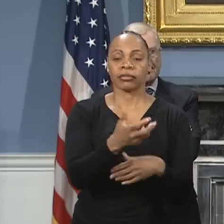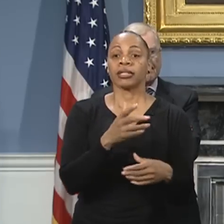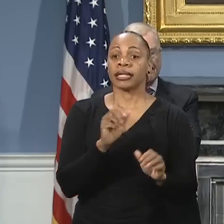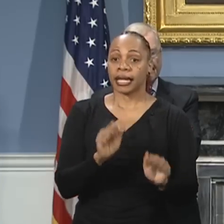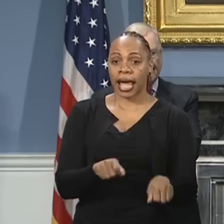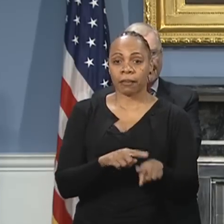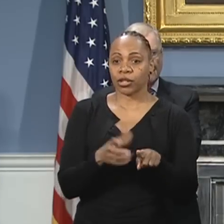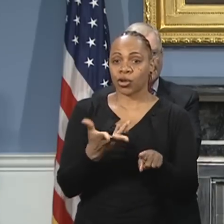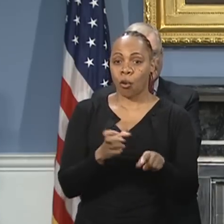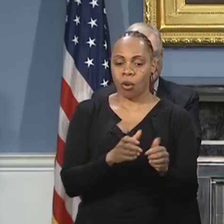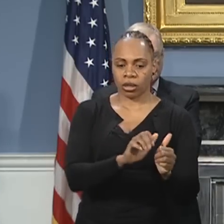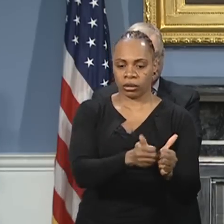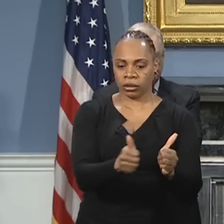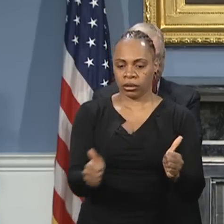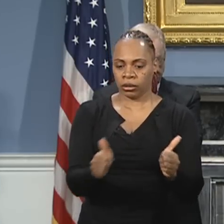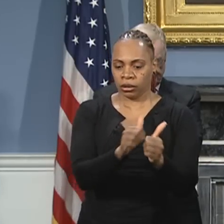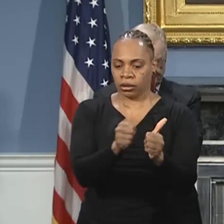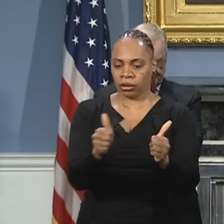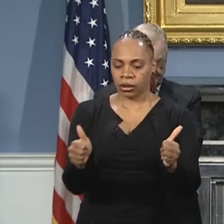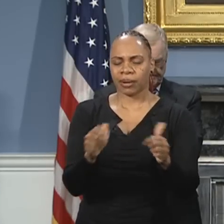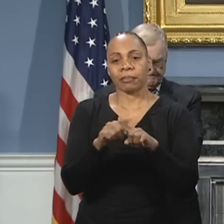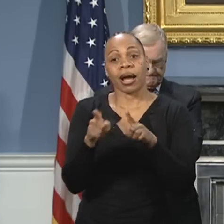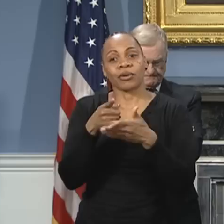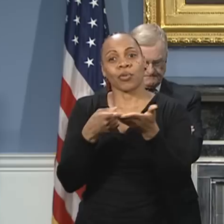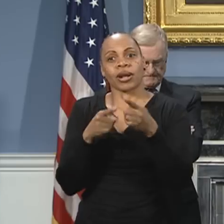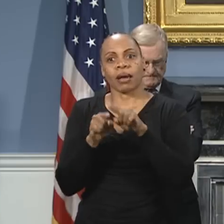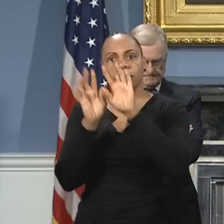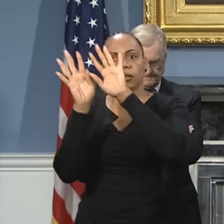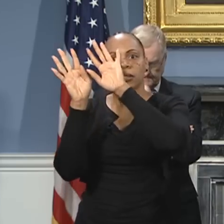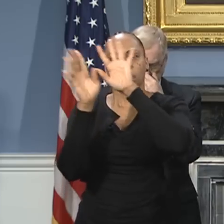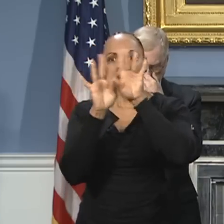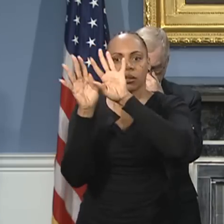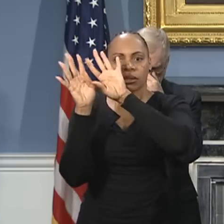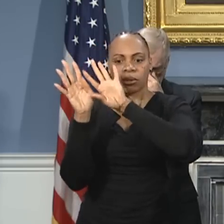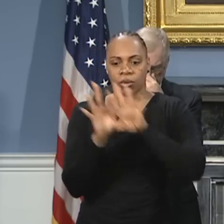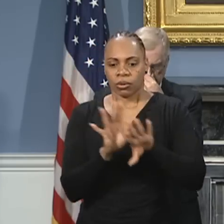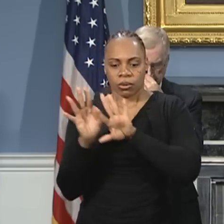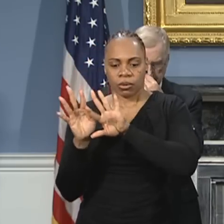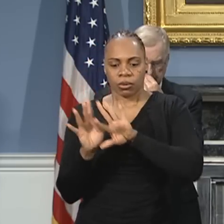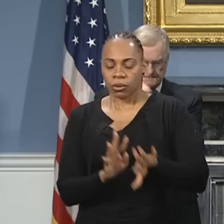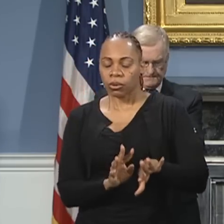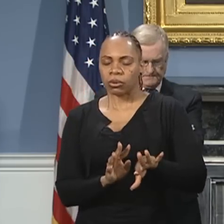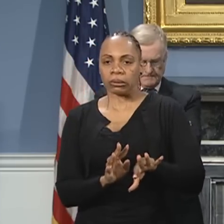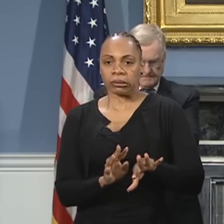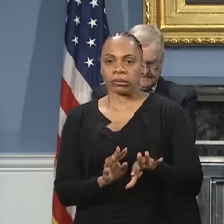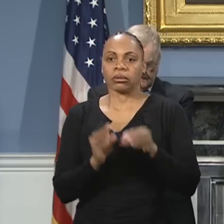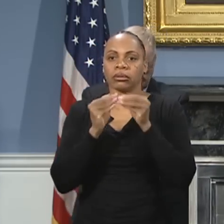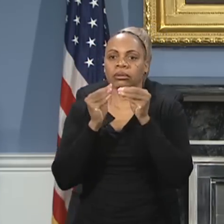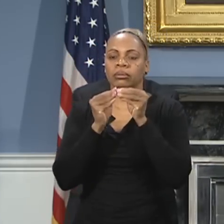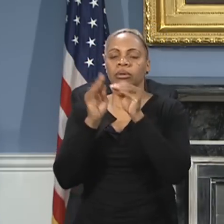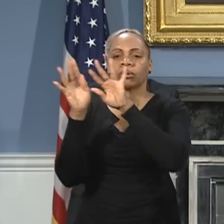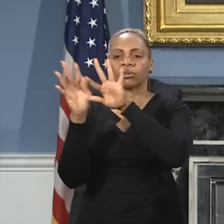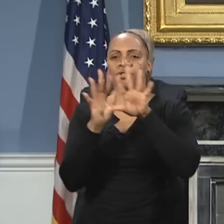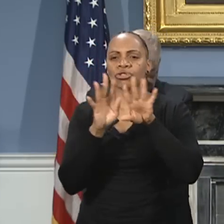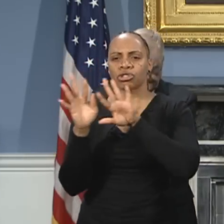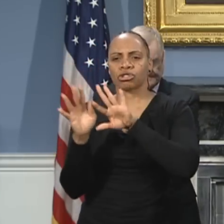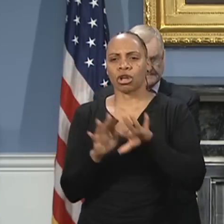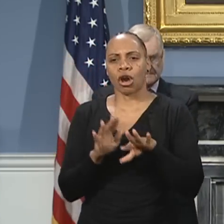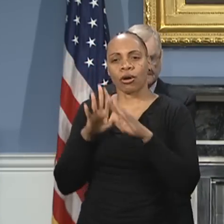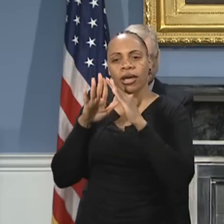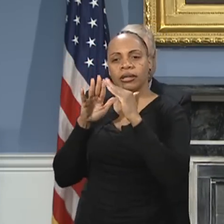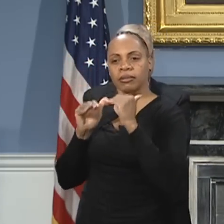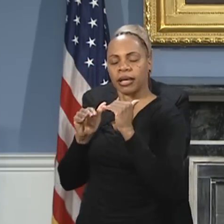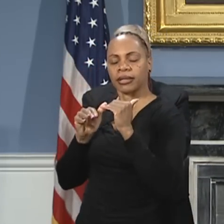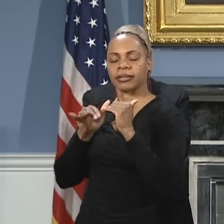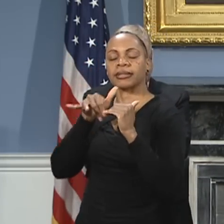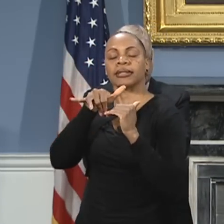But I think what happened was the storm sped up and we had much more snow than was expected, more in an earlier way. So yes, I